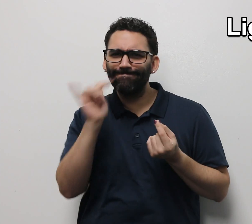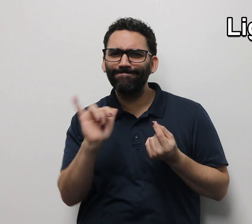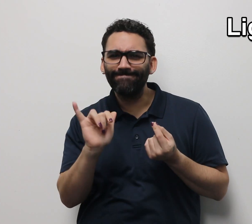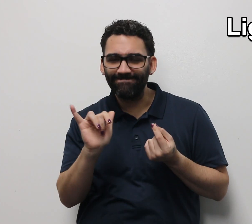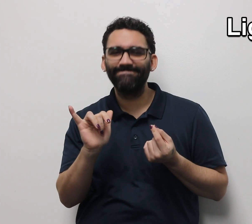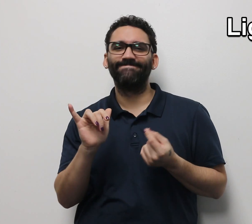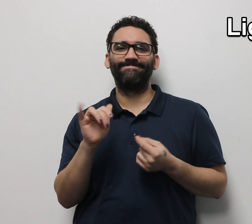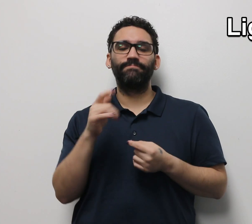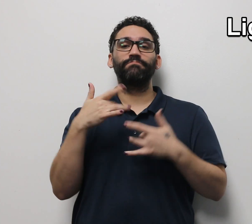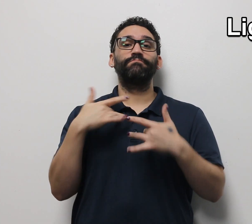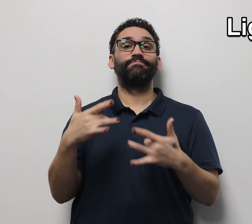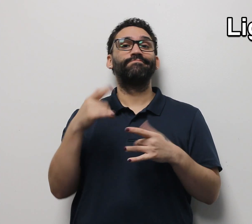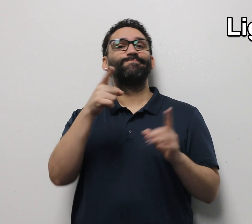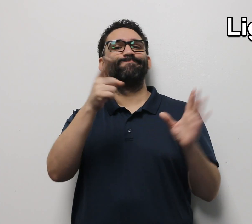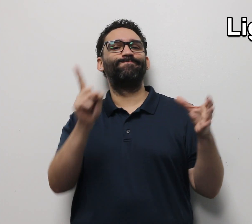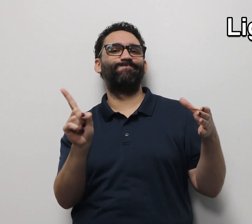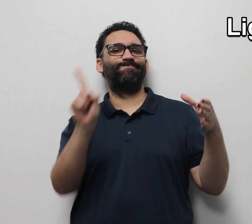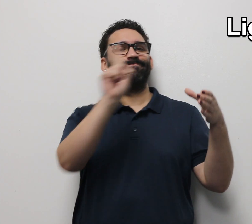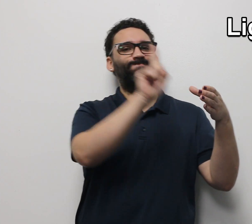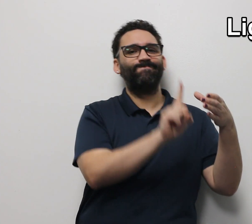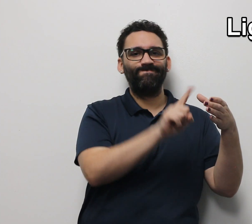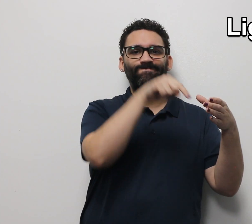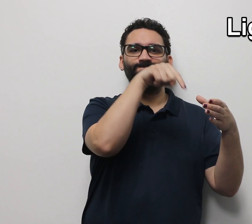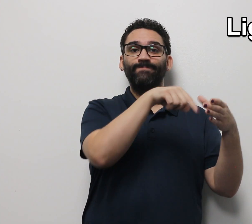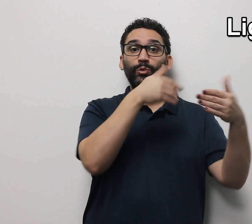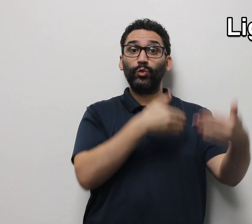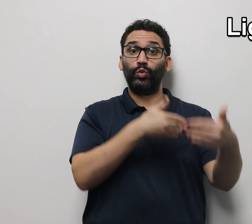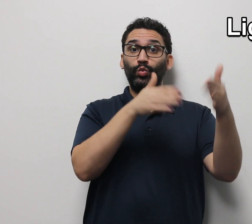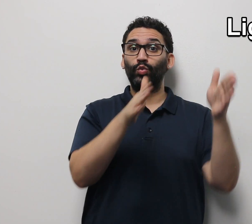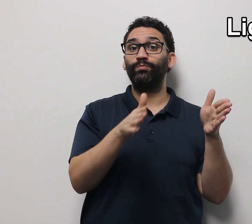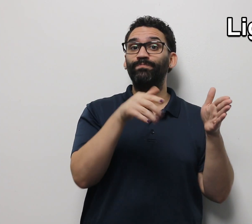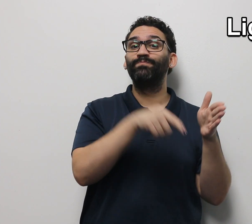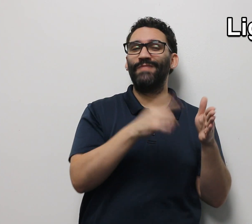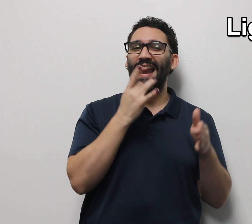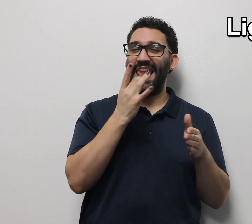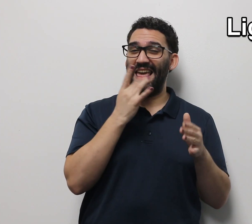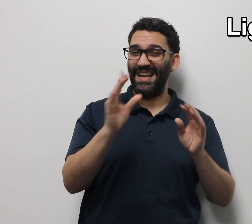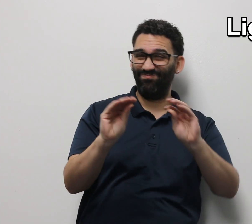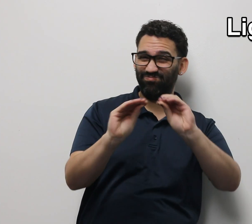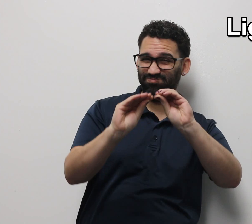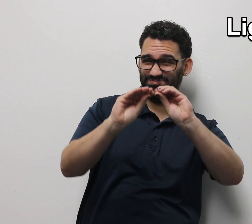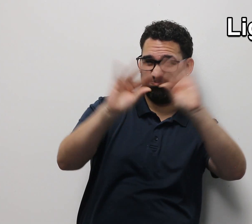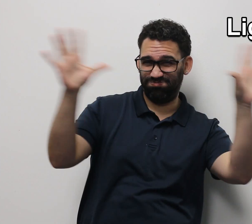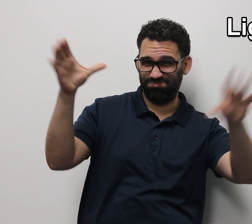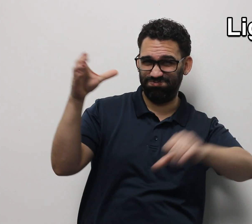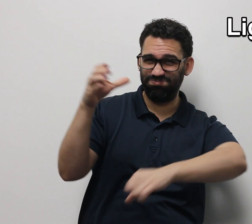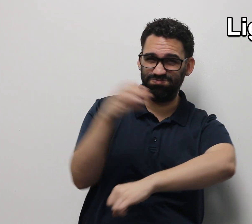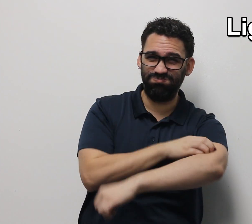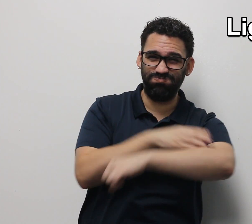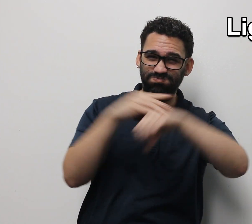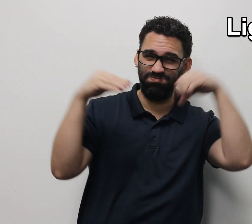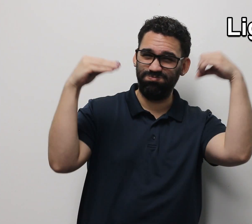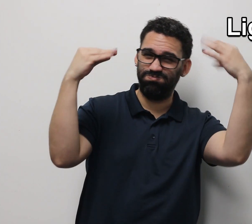explain what that would look like. This would be typically a person affected with SAD would go into a very brightly lit